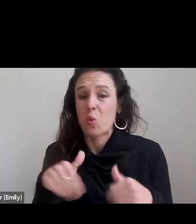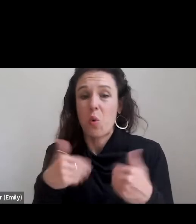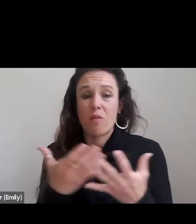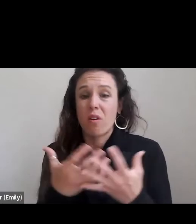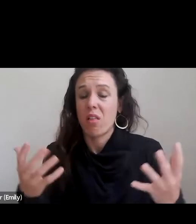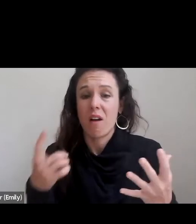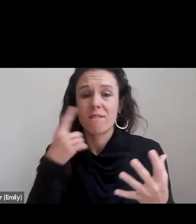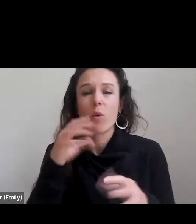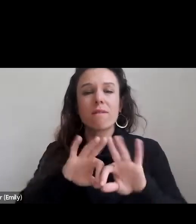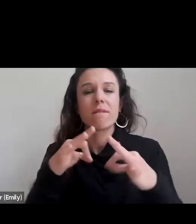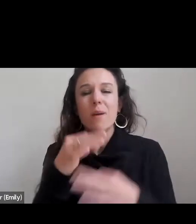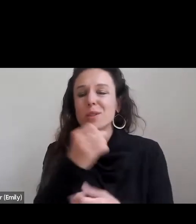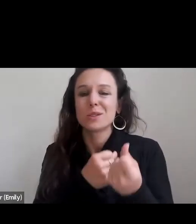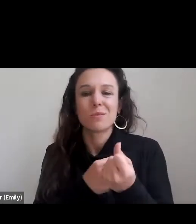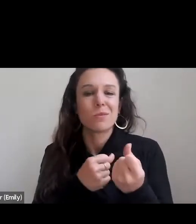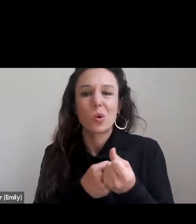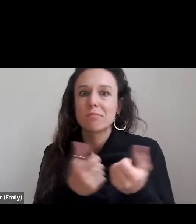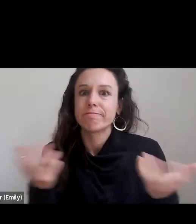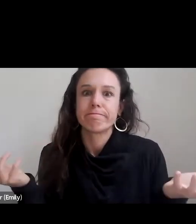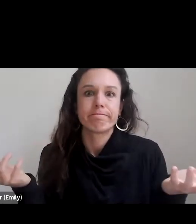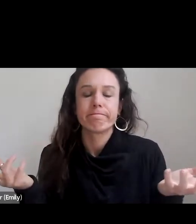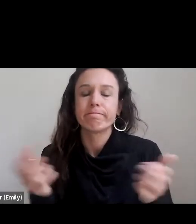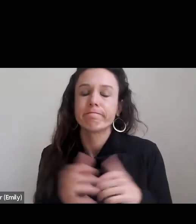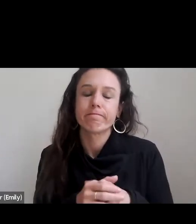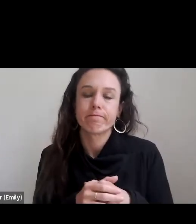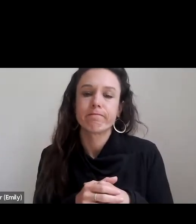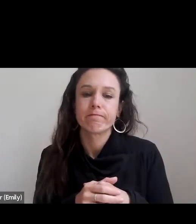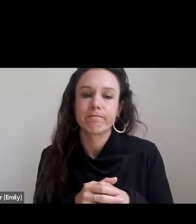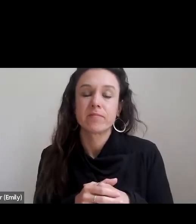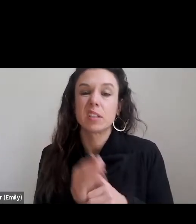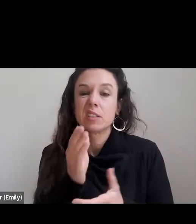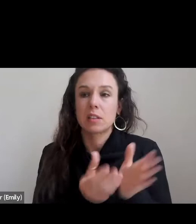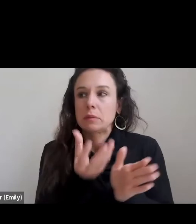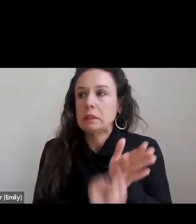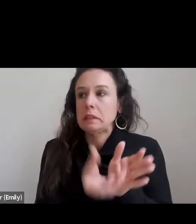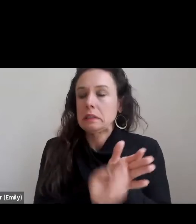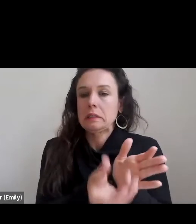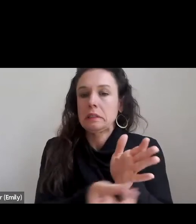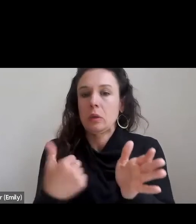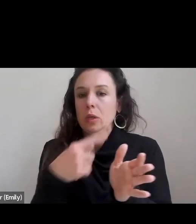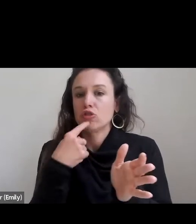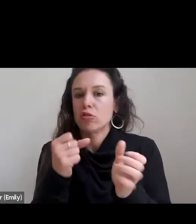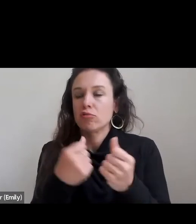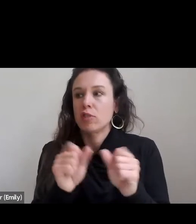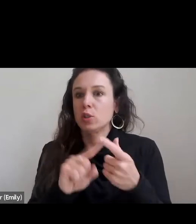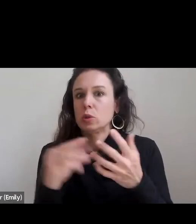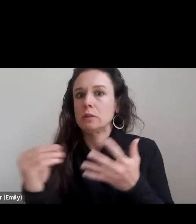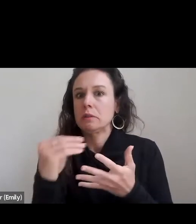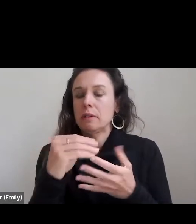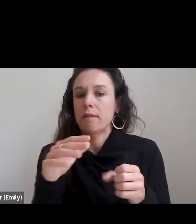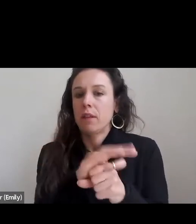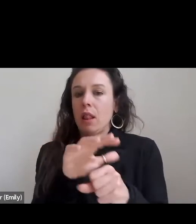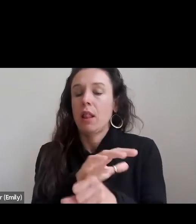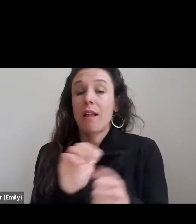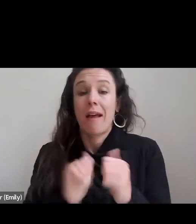family support. So some of the things where we're trying to fill some of those gaps, we are trying to do through our home and community-based